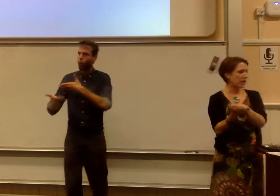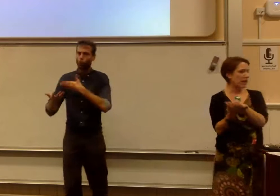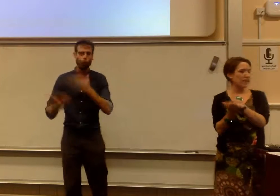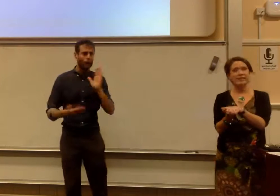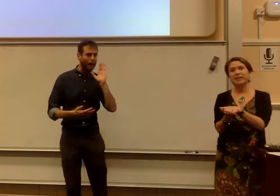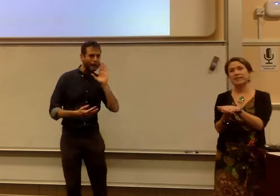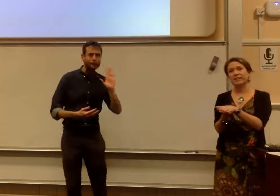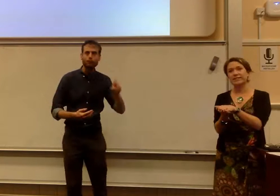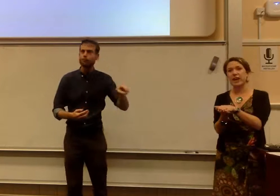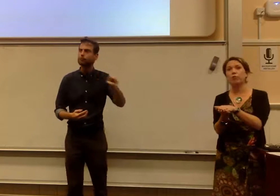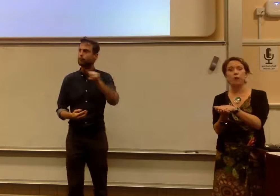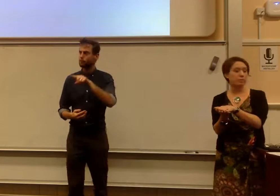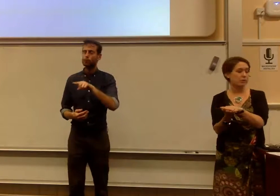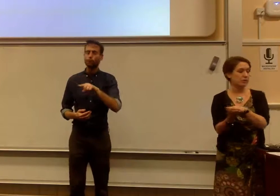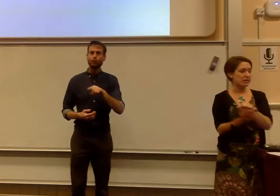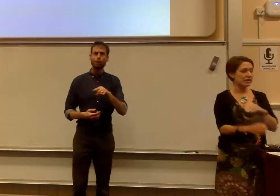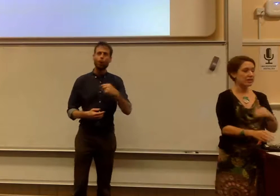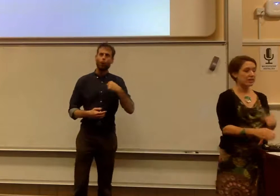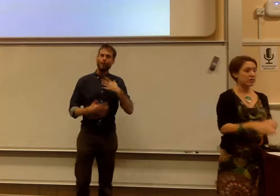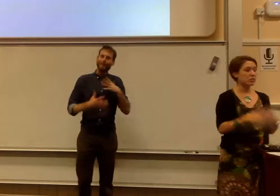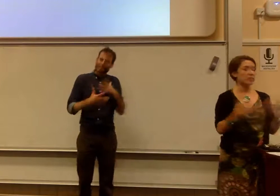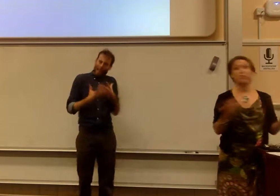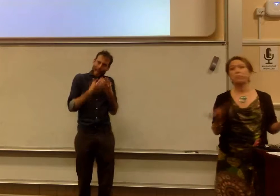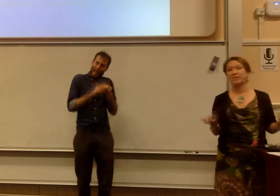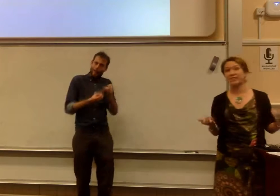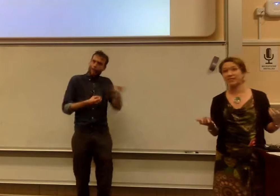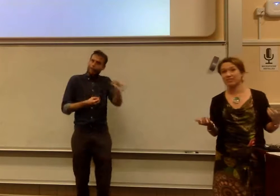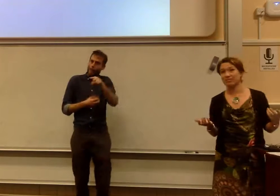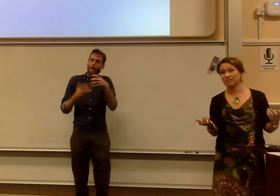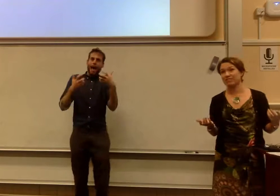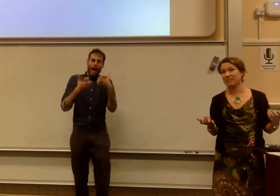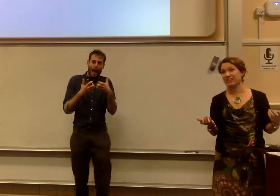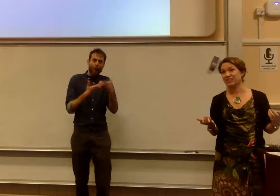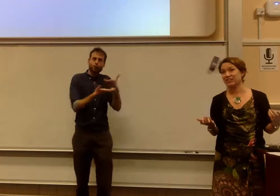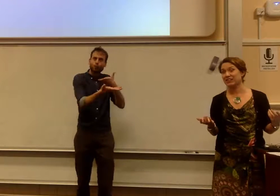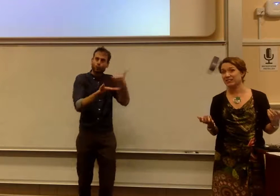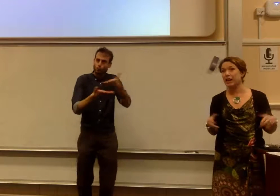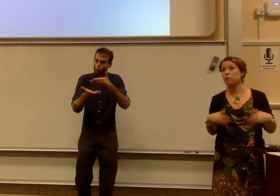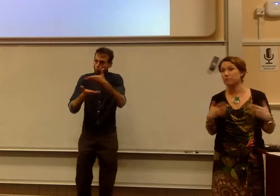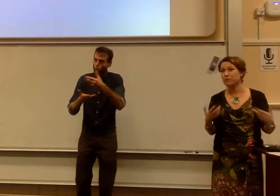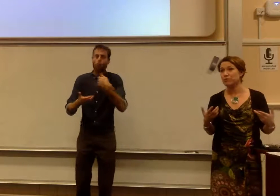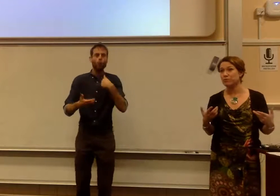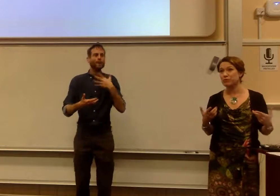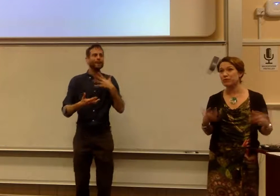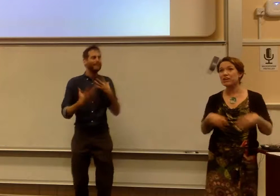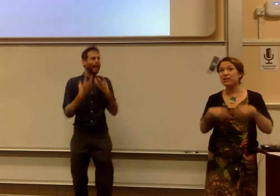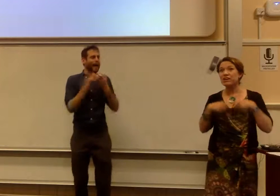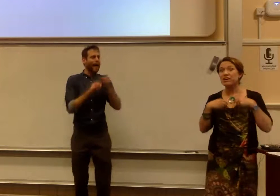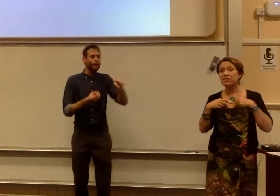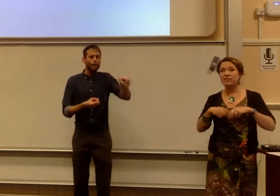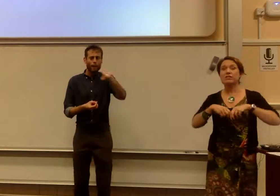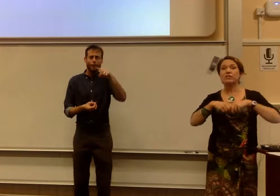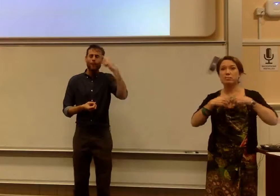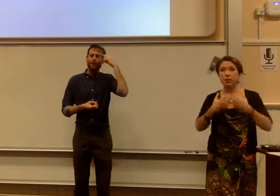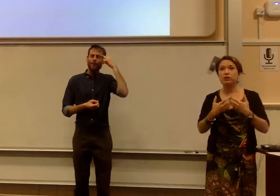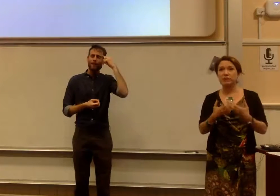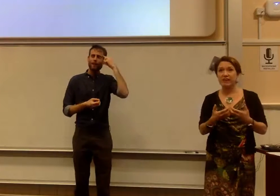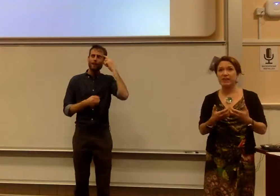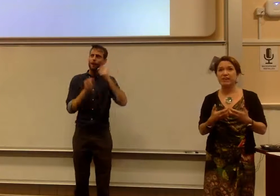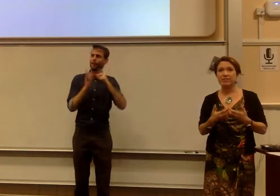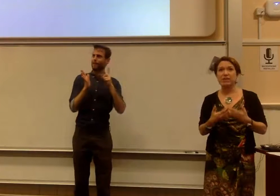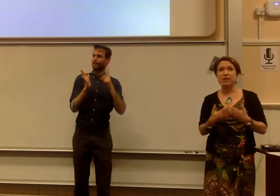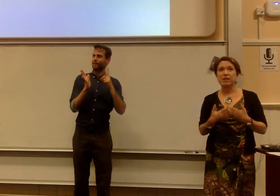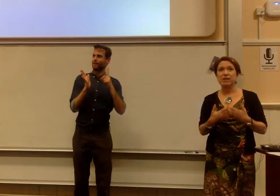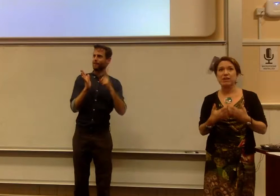function. And secondly, to help public bodies to be better on BSL, essentially, to help them to improve. The approach